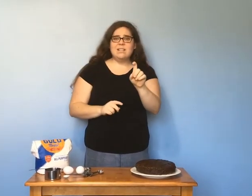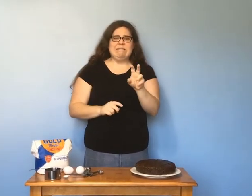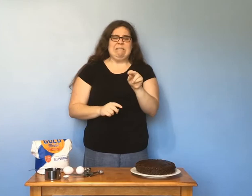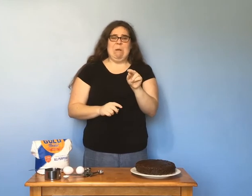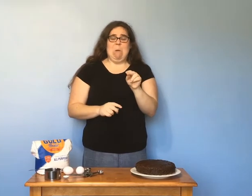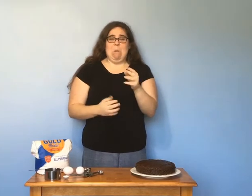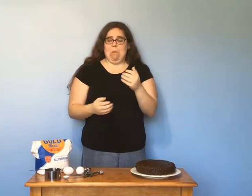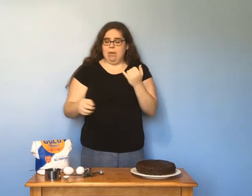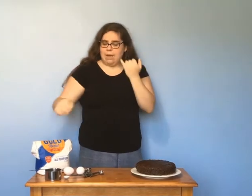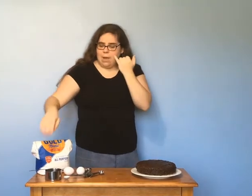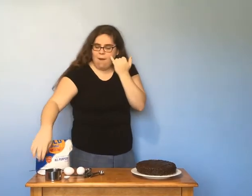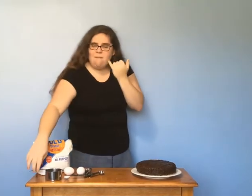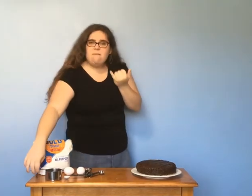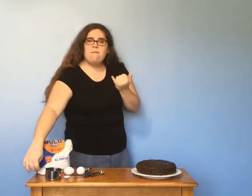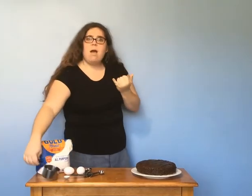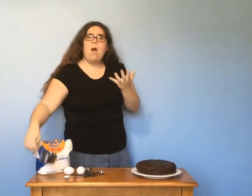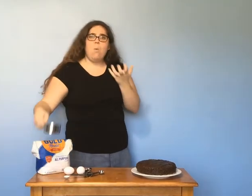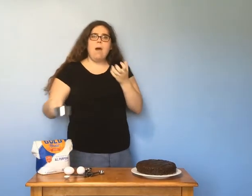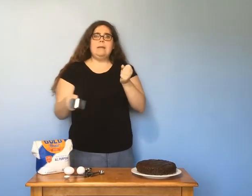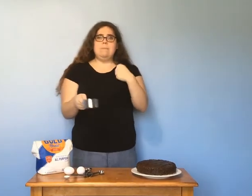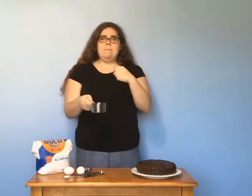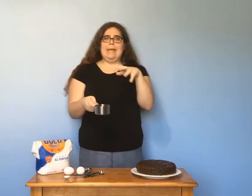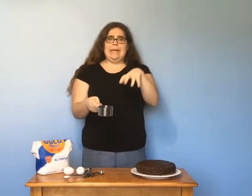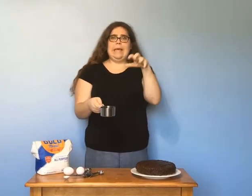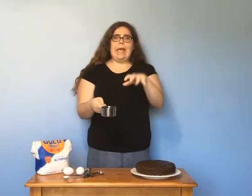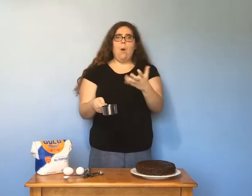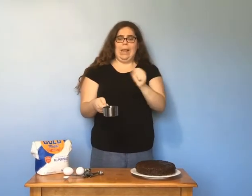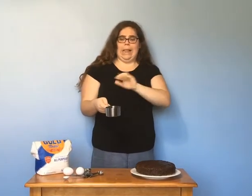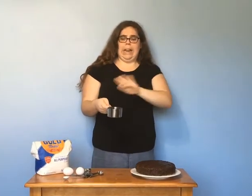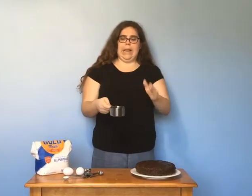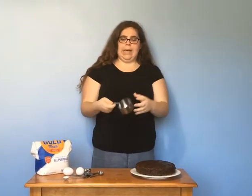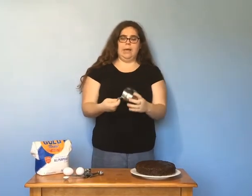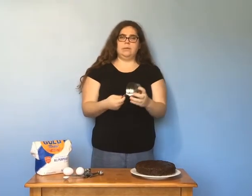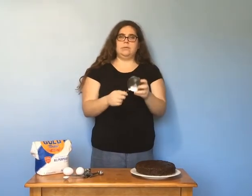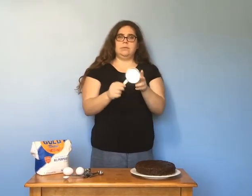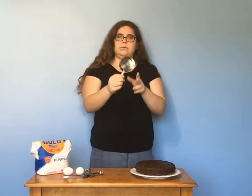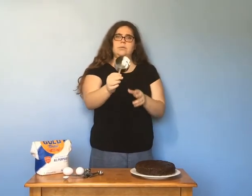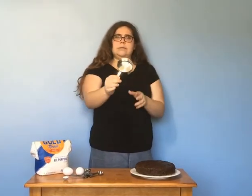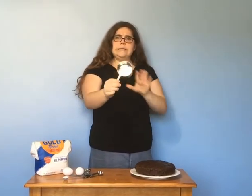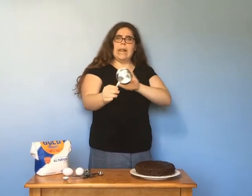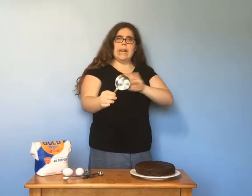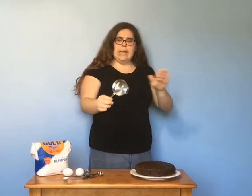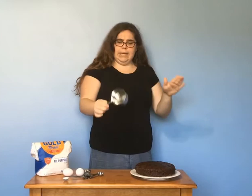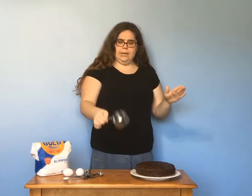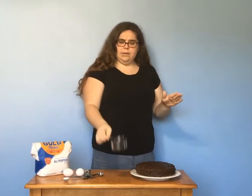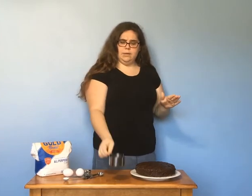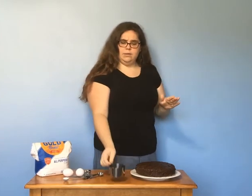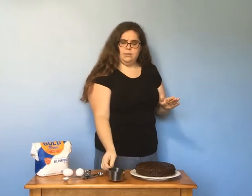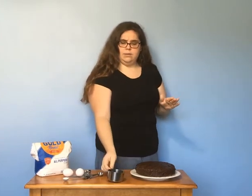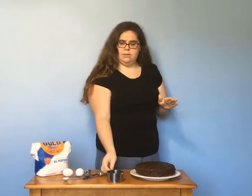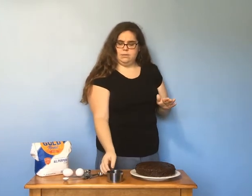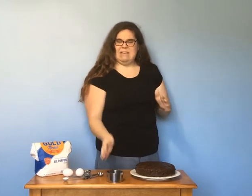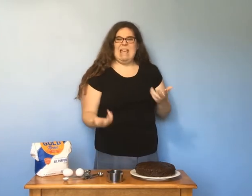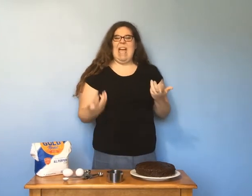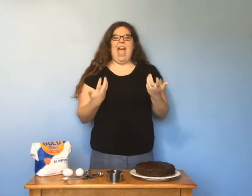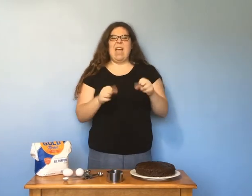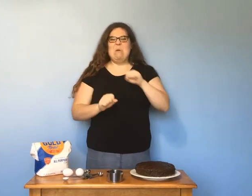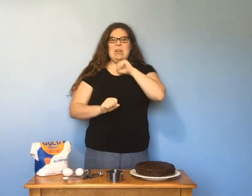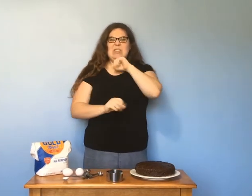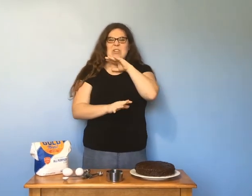dirty one work for a cake? Would you want to eat that cake? No, we want to make our cake with clean utensils. We want it to be